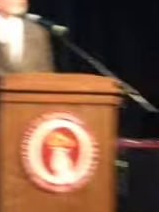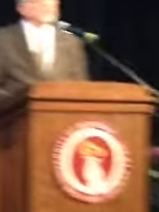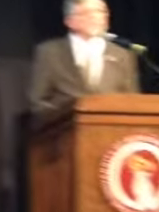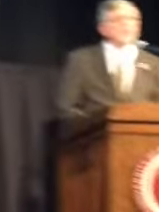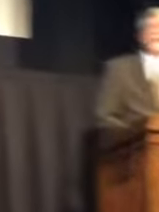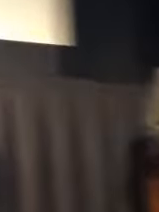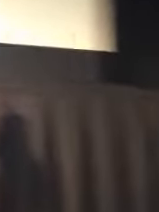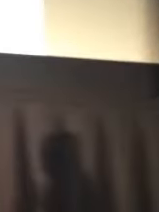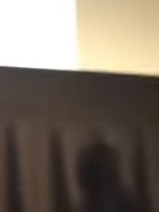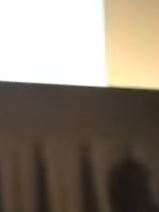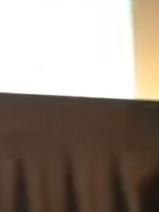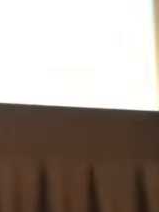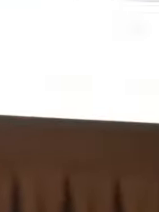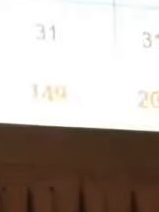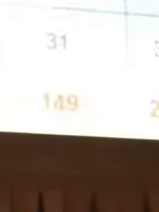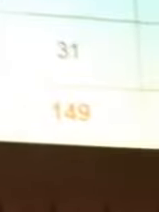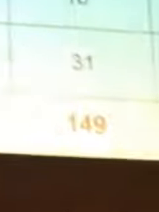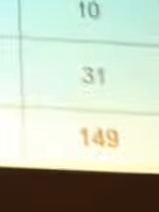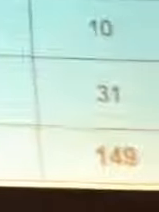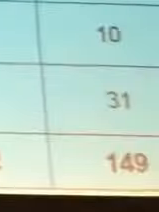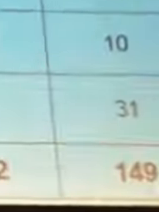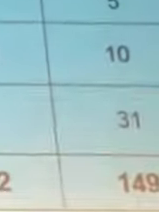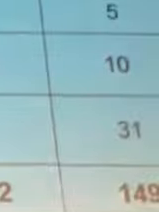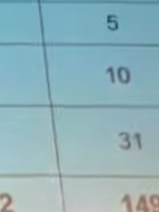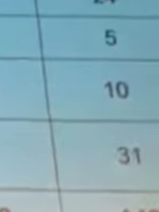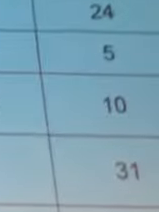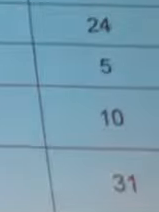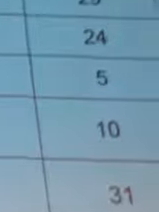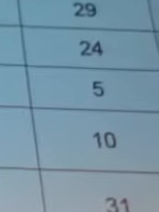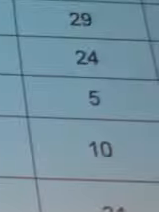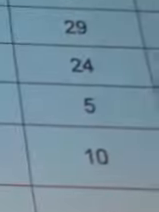go through this with you in some detail.